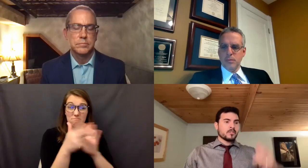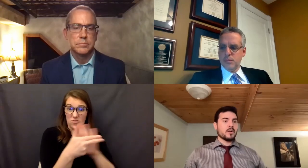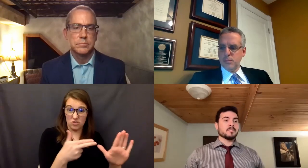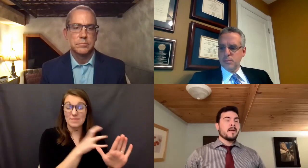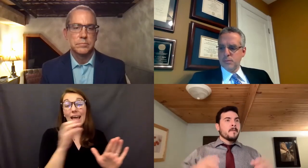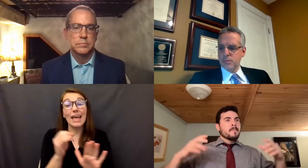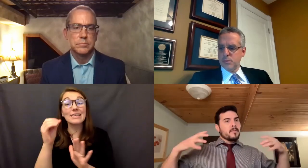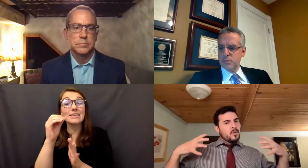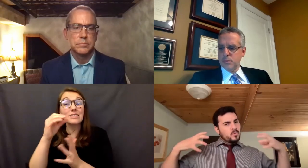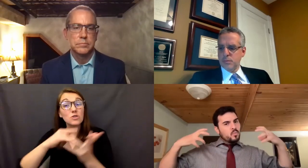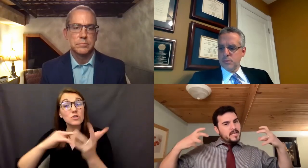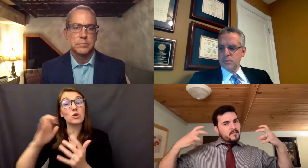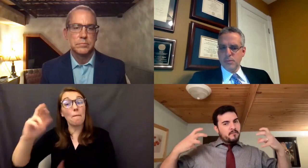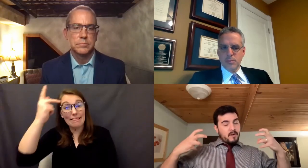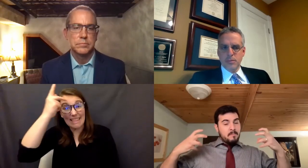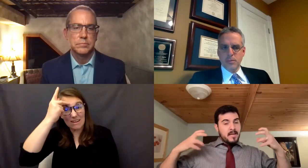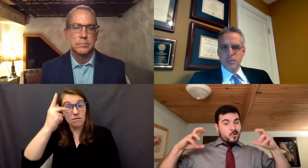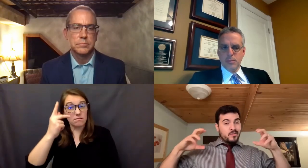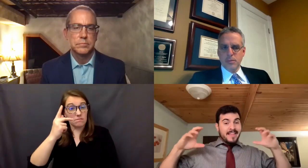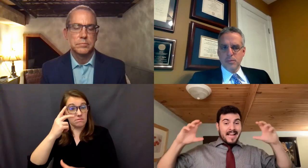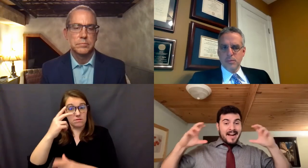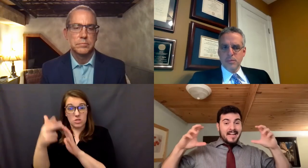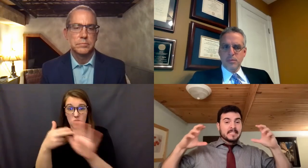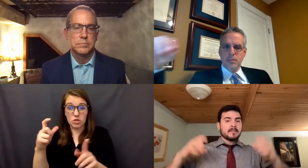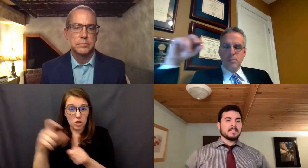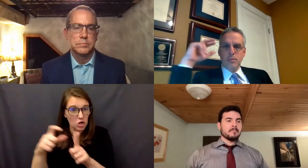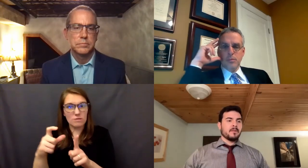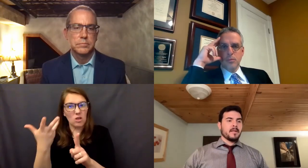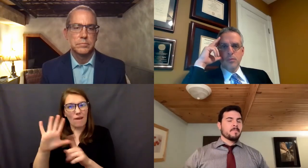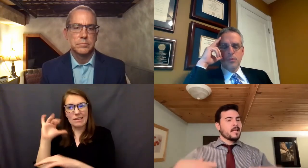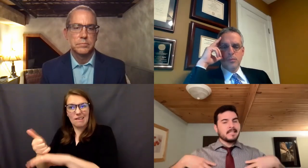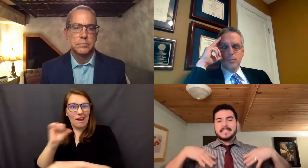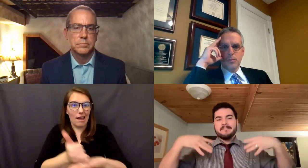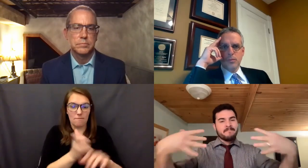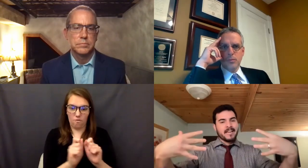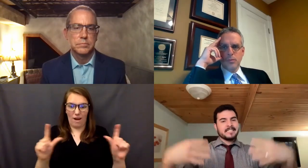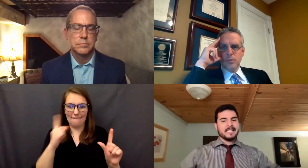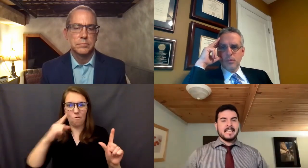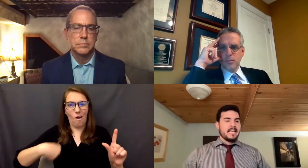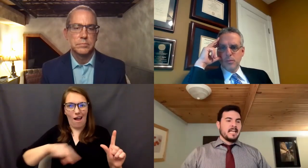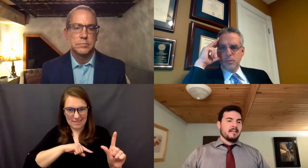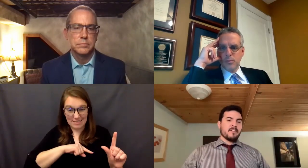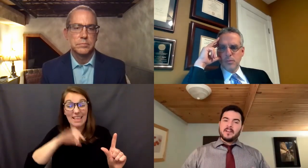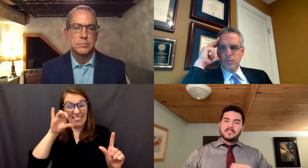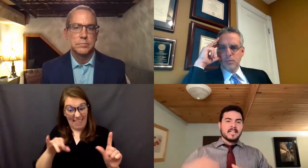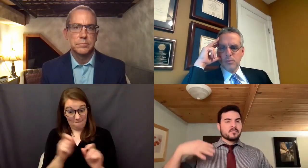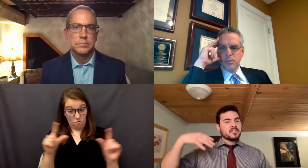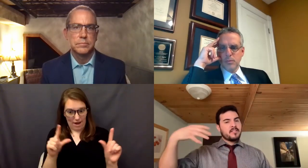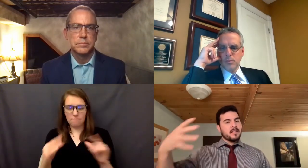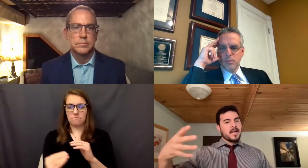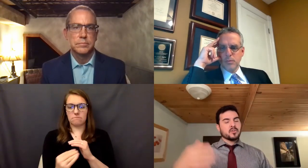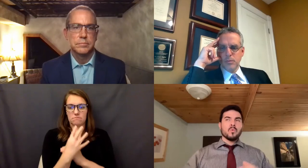sociopolitical terms. Now, those ways of framing and using that concept disability, these get inflected in various